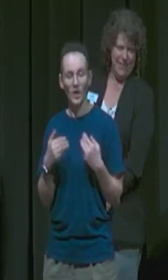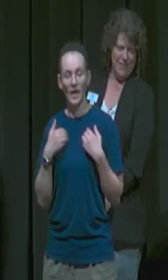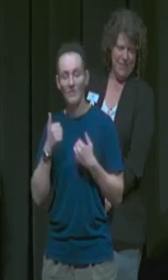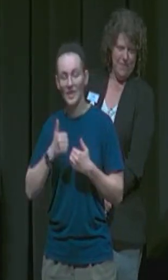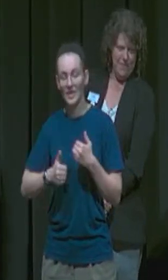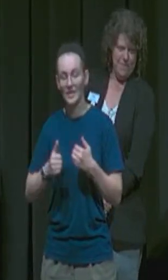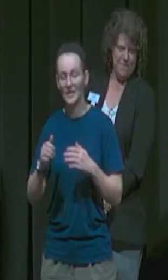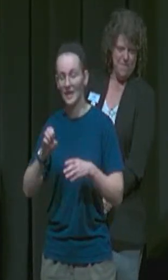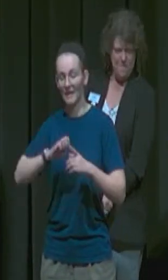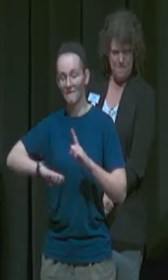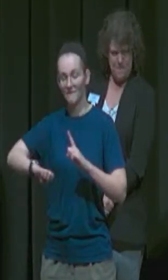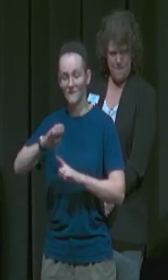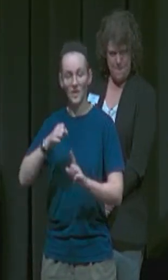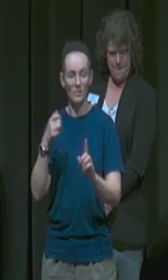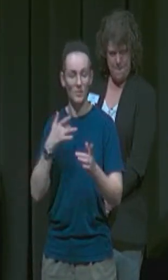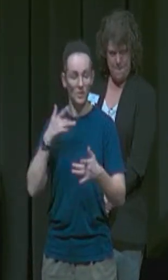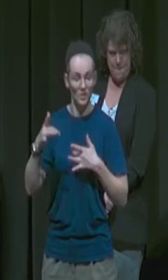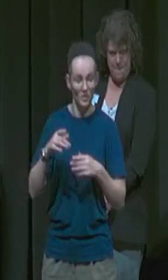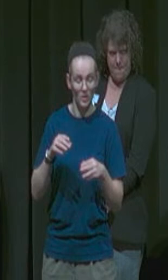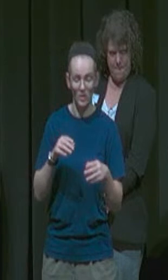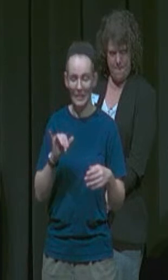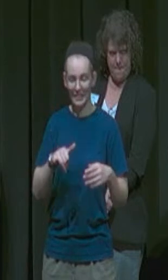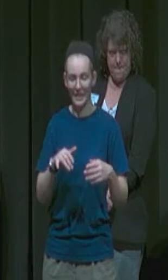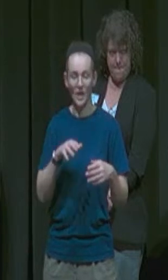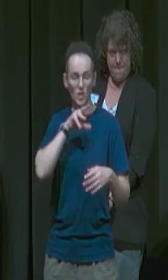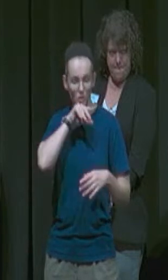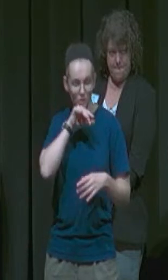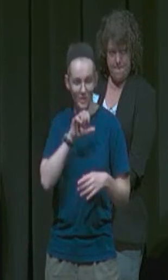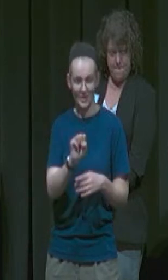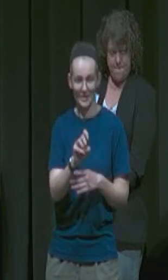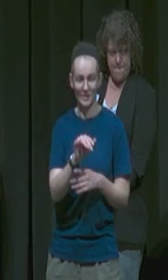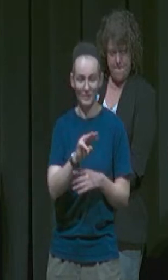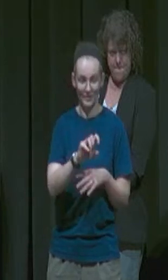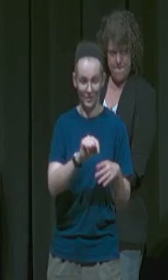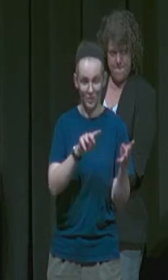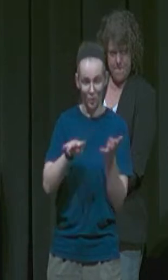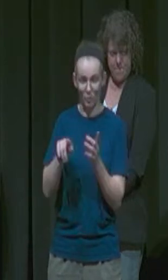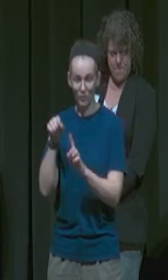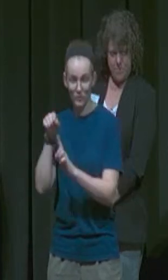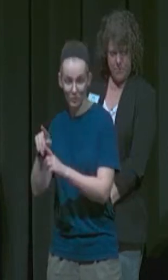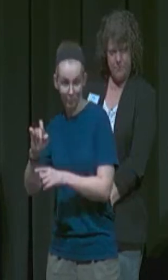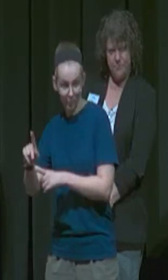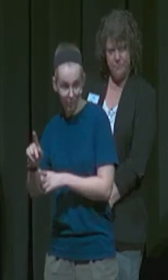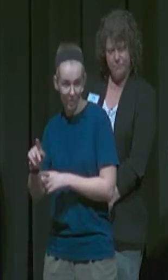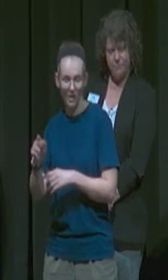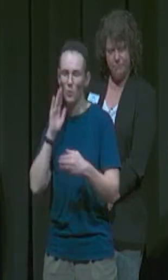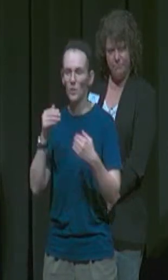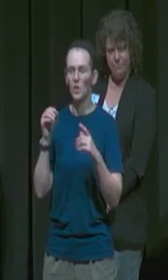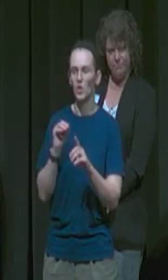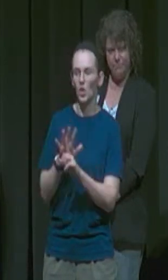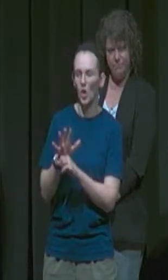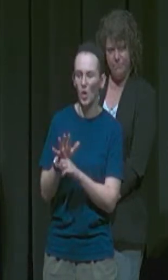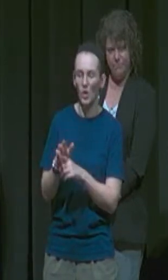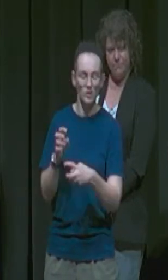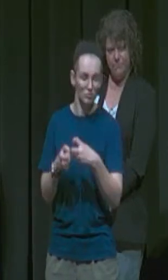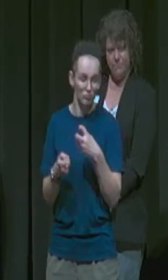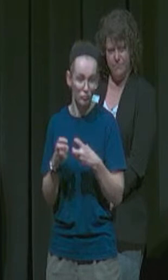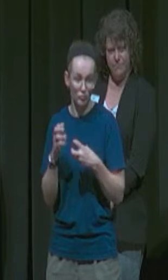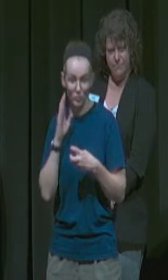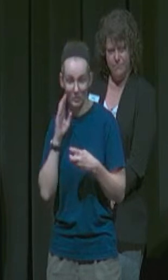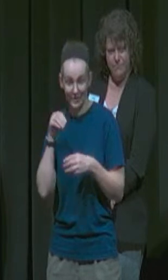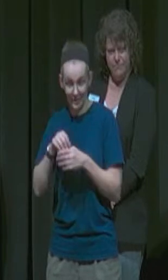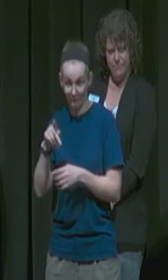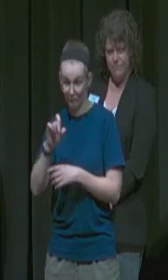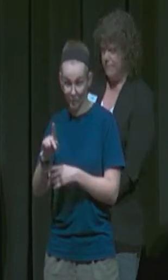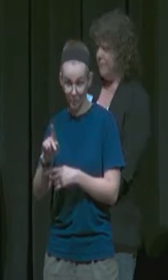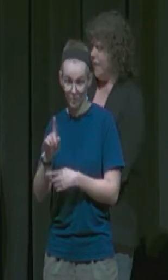any environmental concerns moving the contaminated sediment to the park? Like, will it cause any issues in the